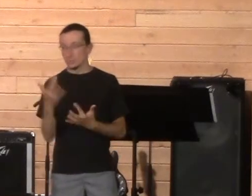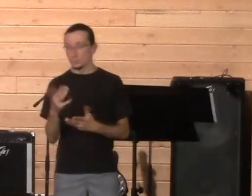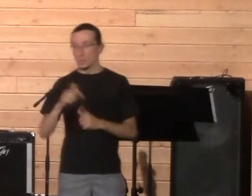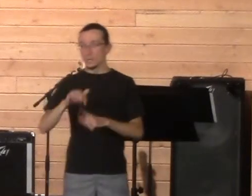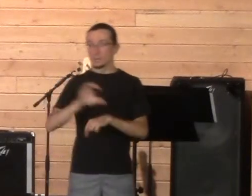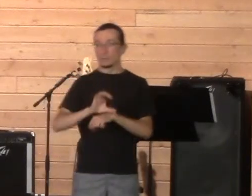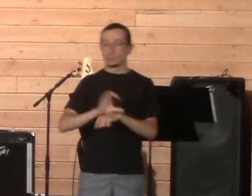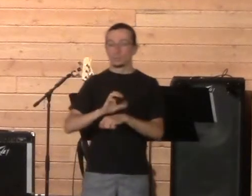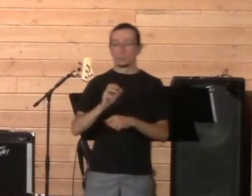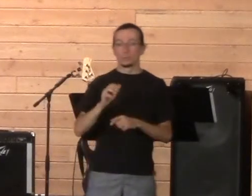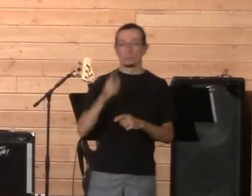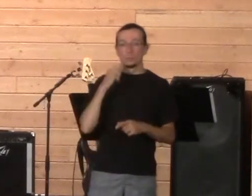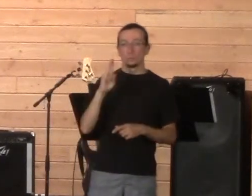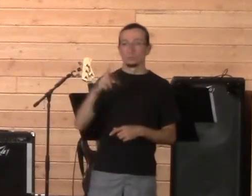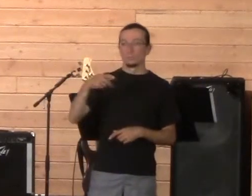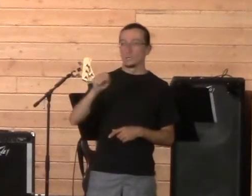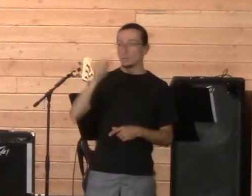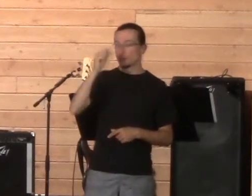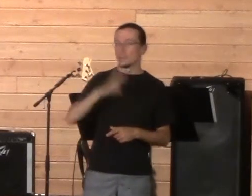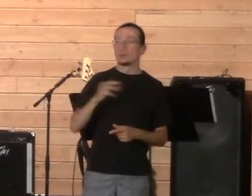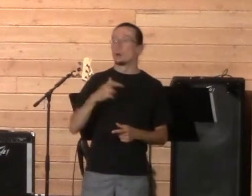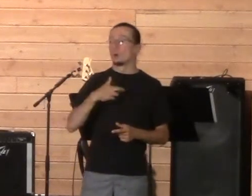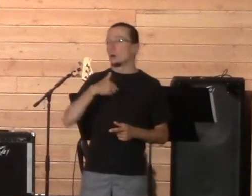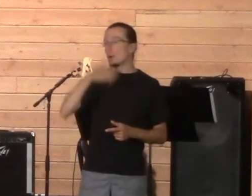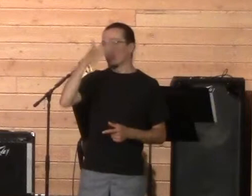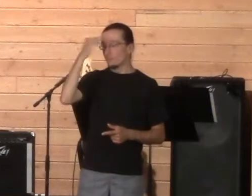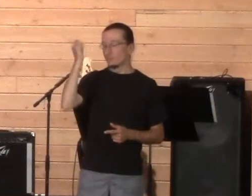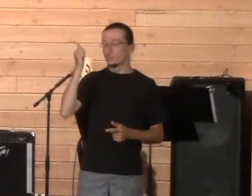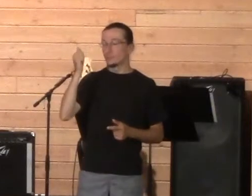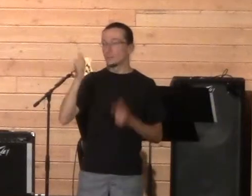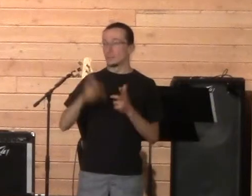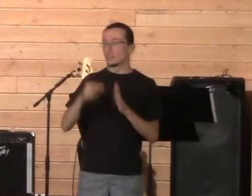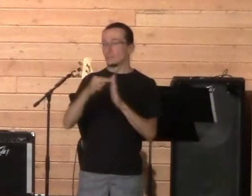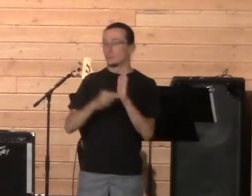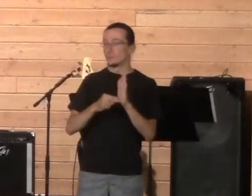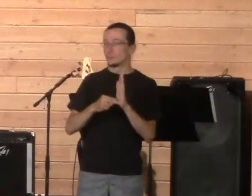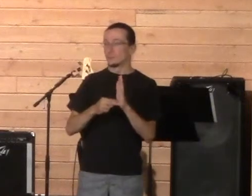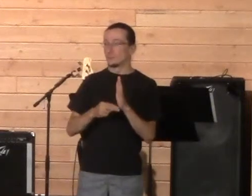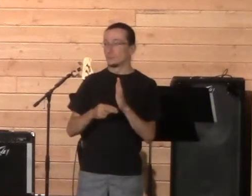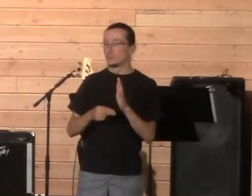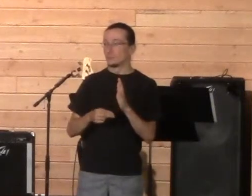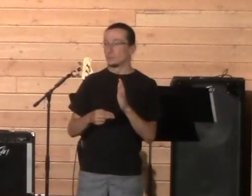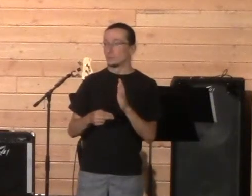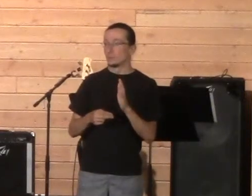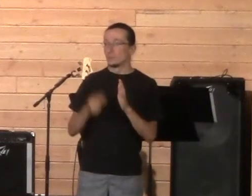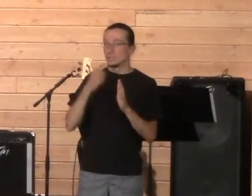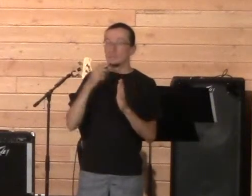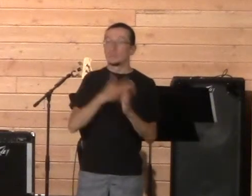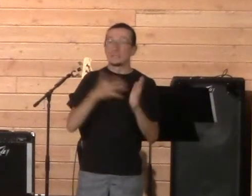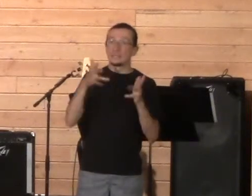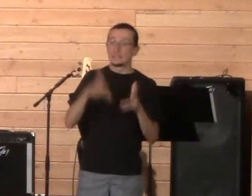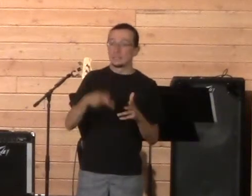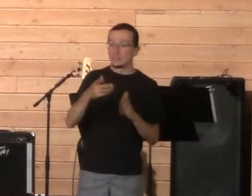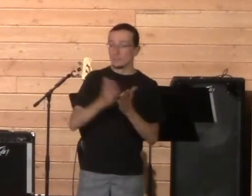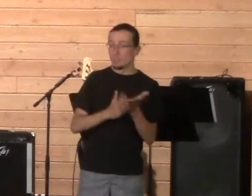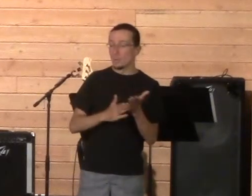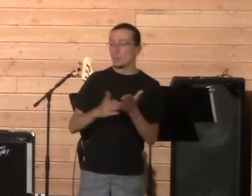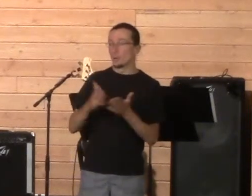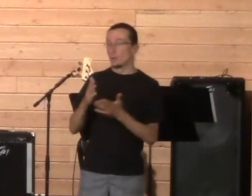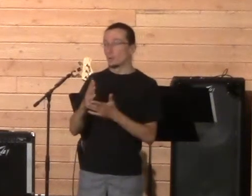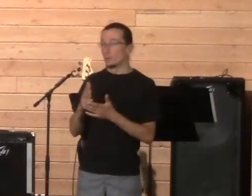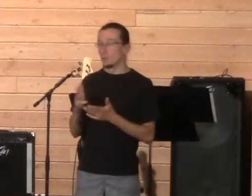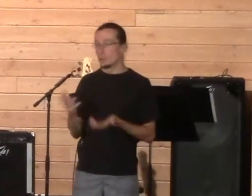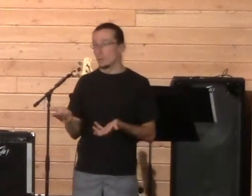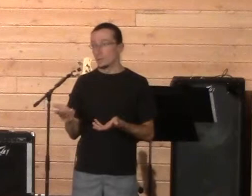UPS man, or I forgot to leave him a note. Please leave the part. And the part went into Salem again and was lost. The closing